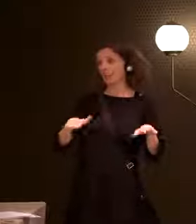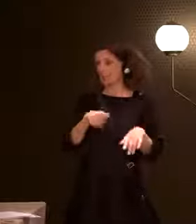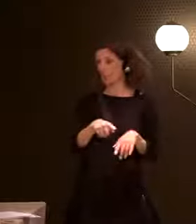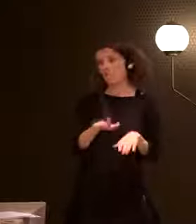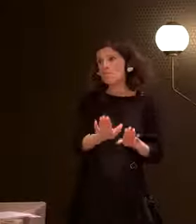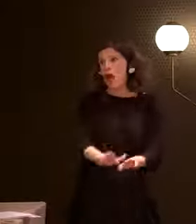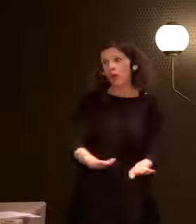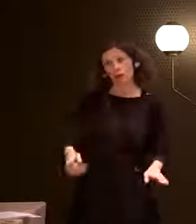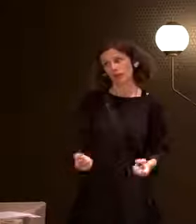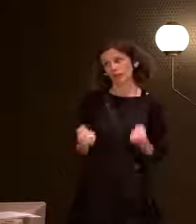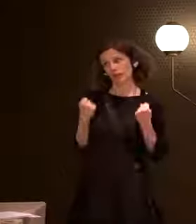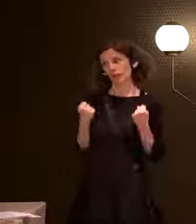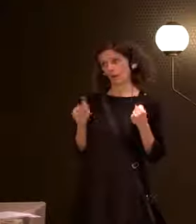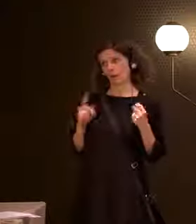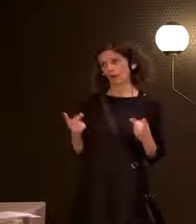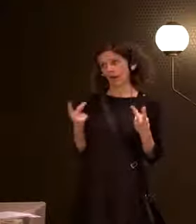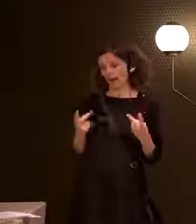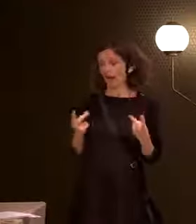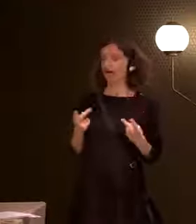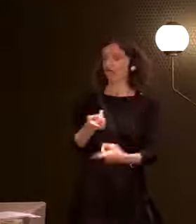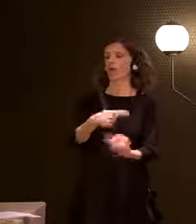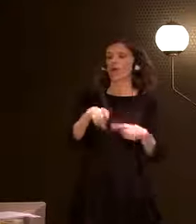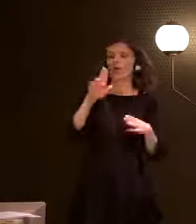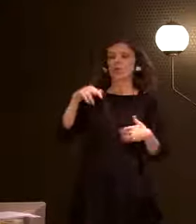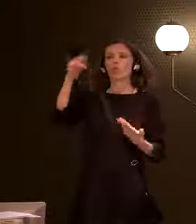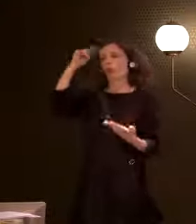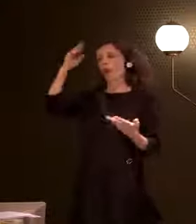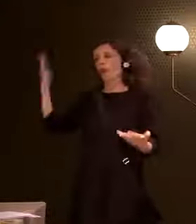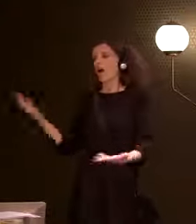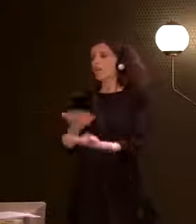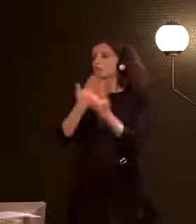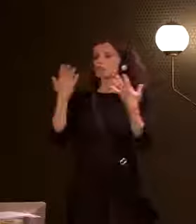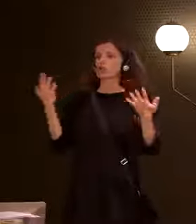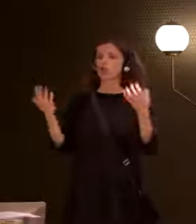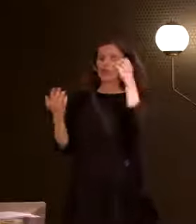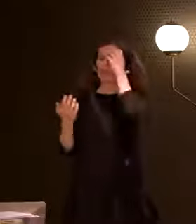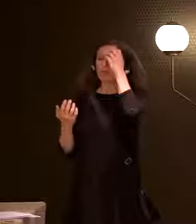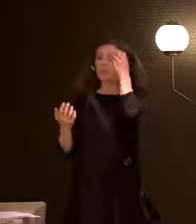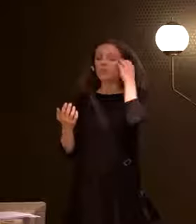measuring time and also talking and using language correctly to tell the time.